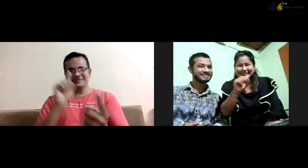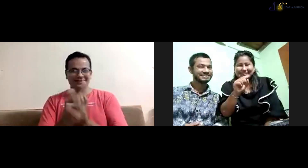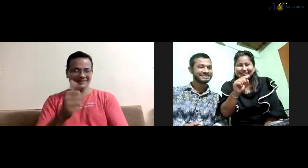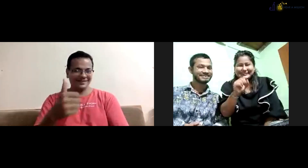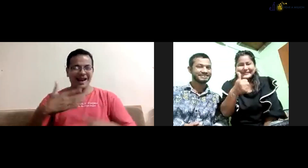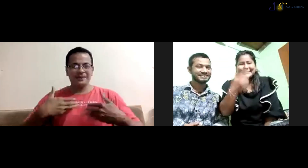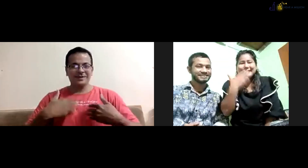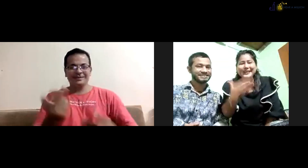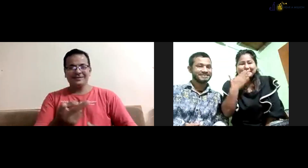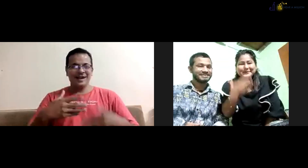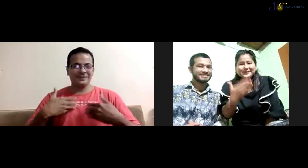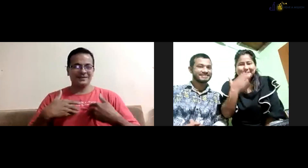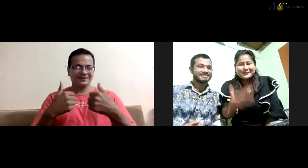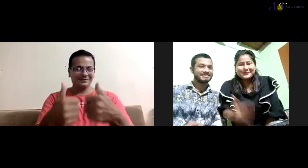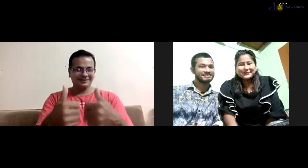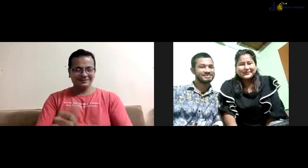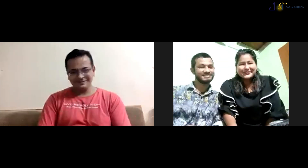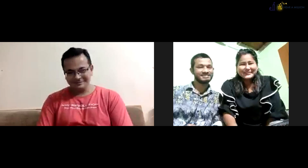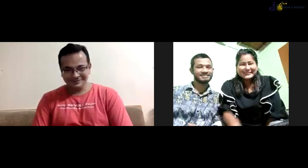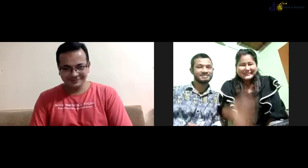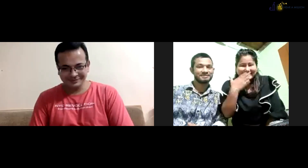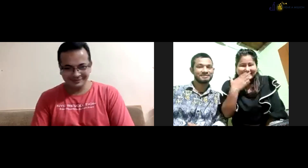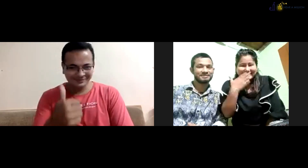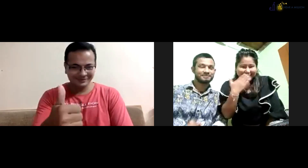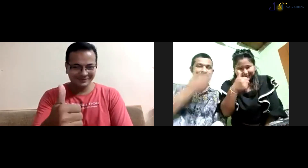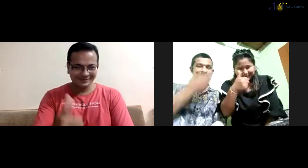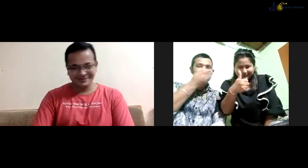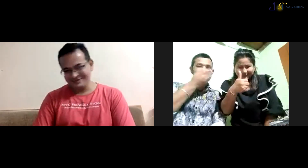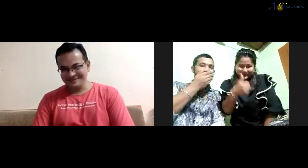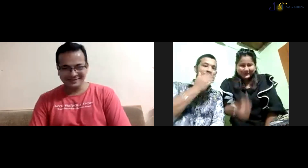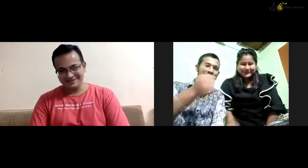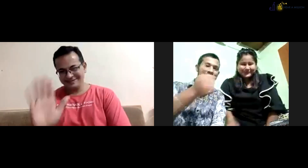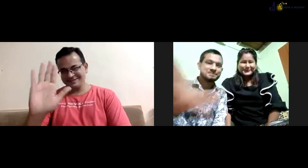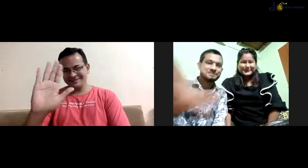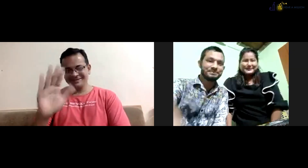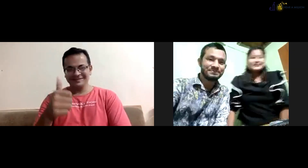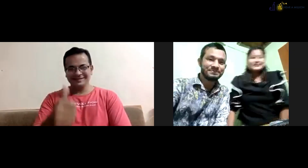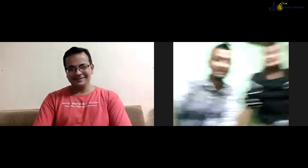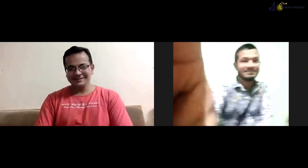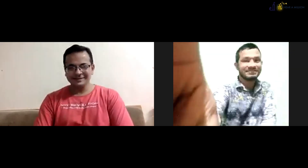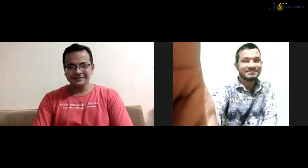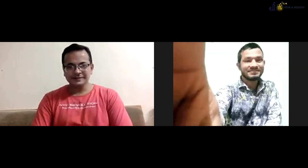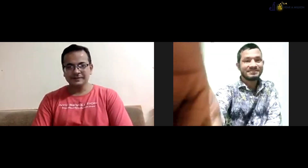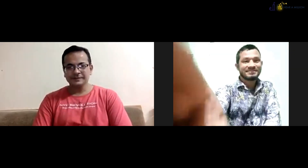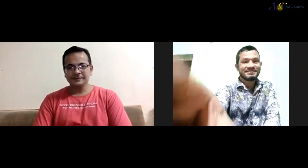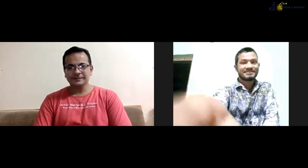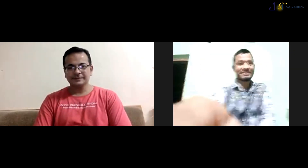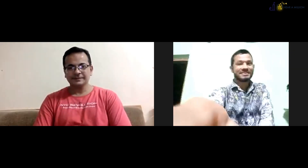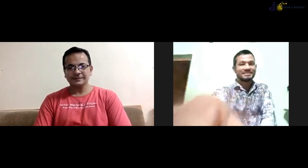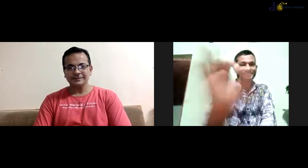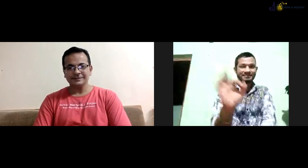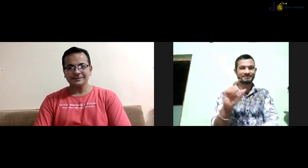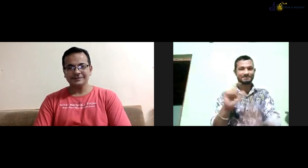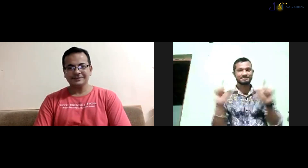And I came with my husband here. Okay, nice to meet you. I'm very happy to see you both. Thank you. Okay,